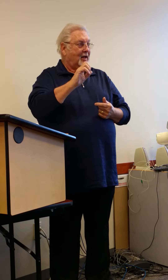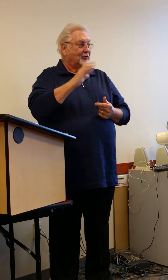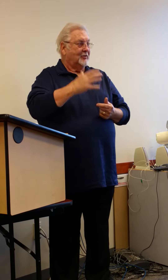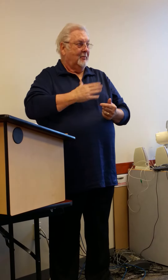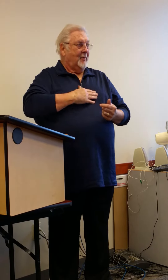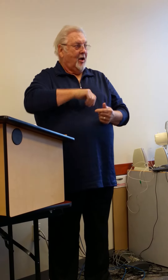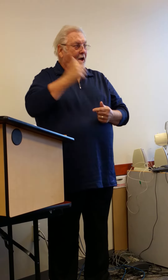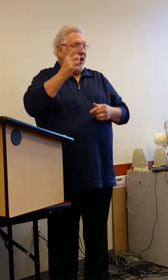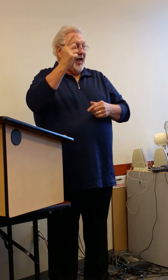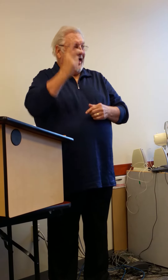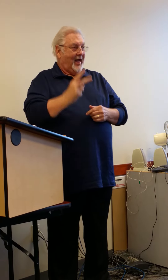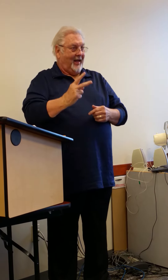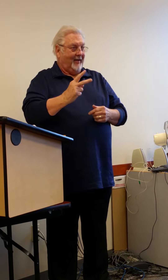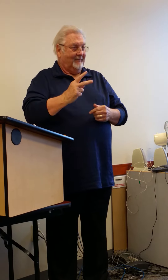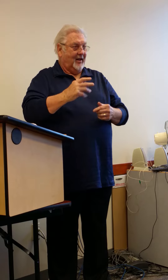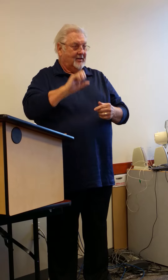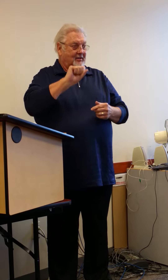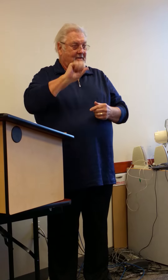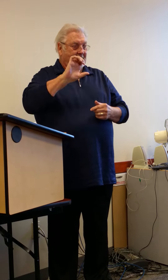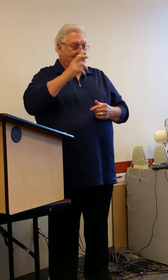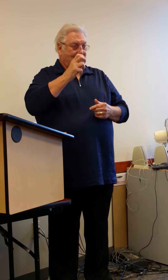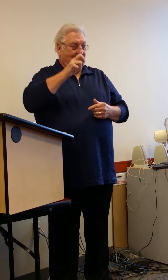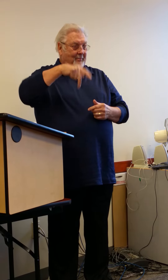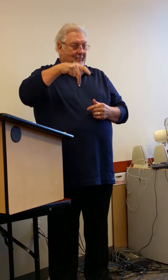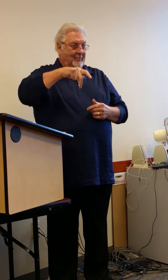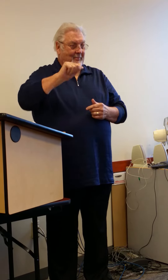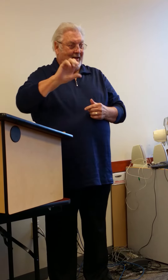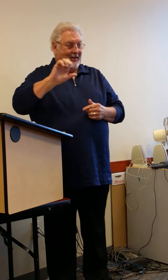Ellen Schreiber is my other half,